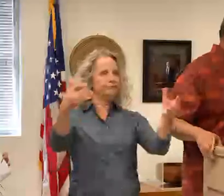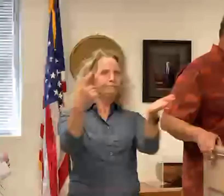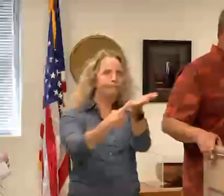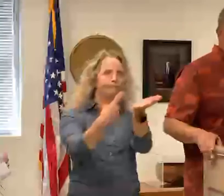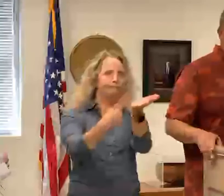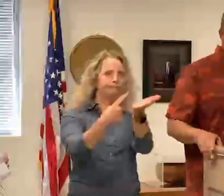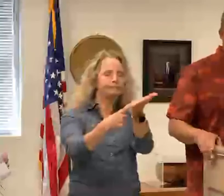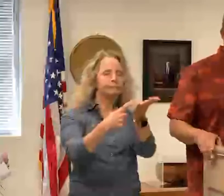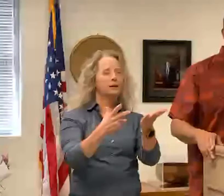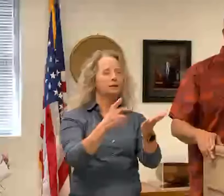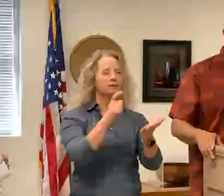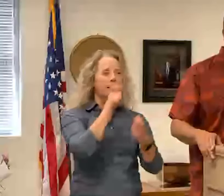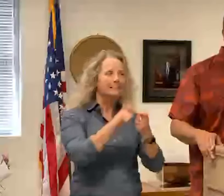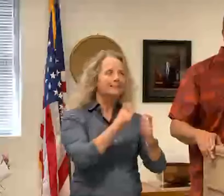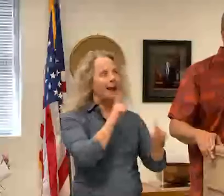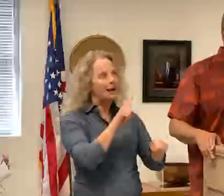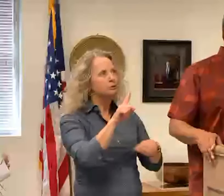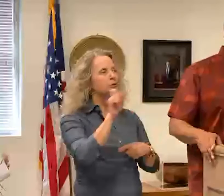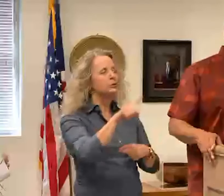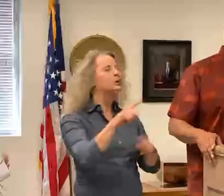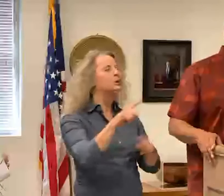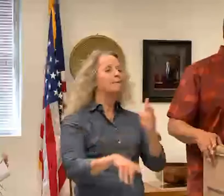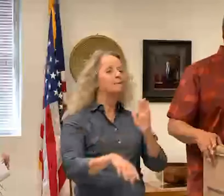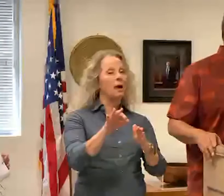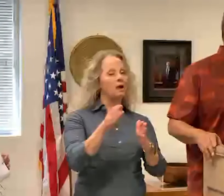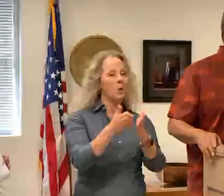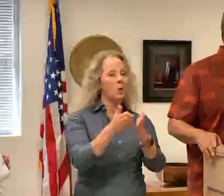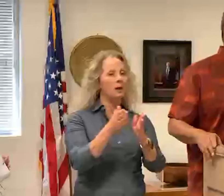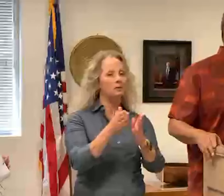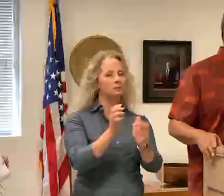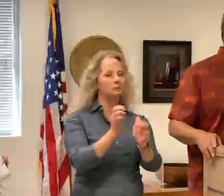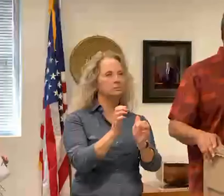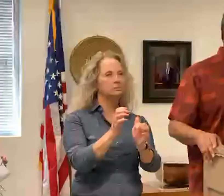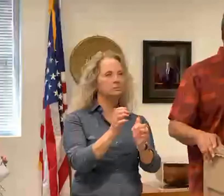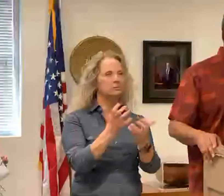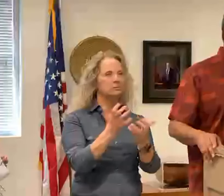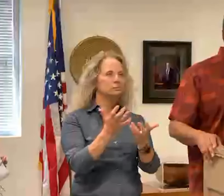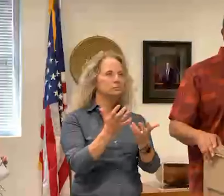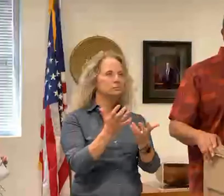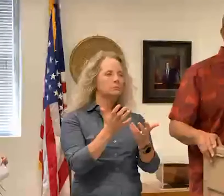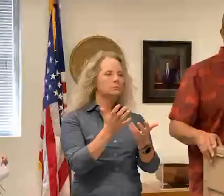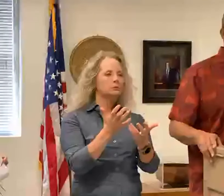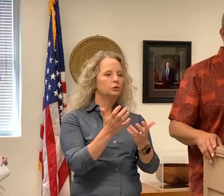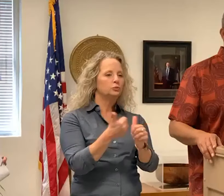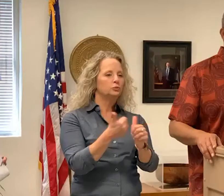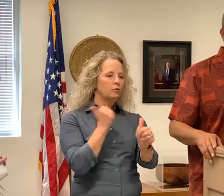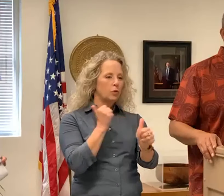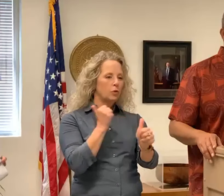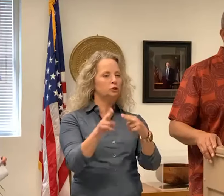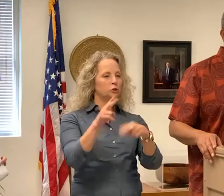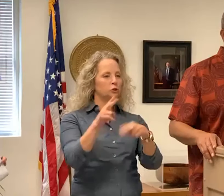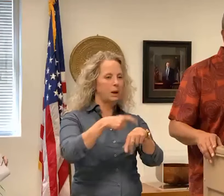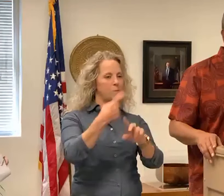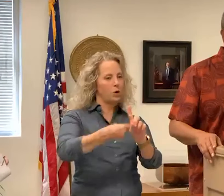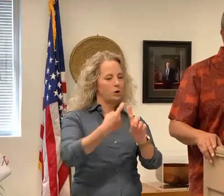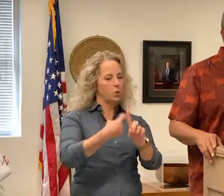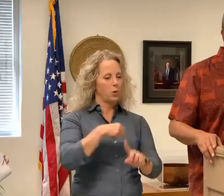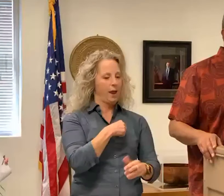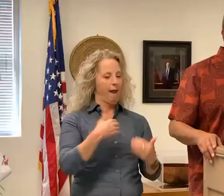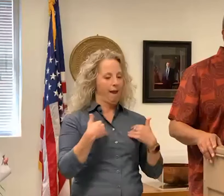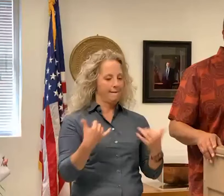to find, this doesn't exactly answer the question, but finding a way around our issue of the short-term rentals that we